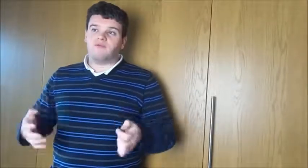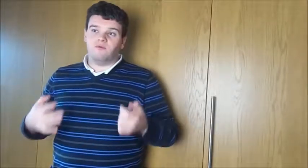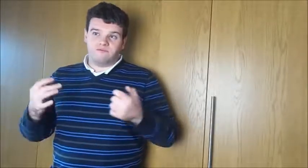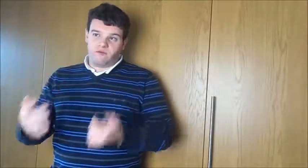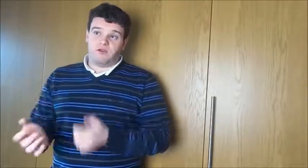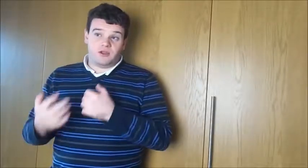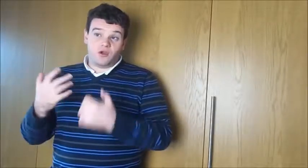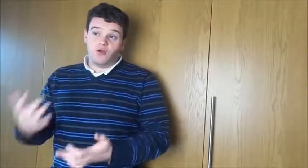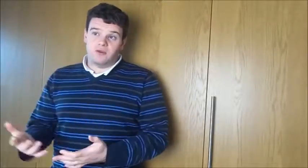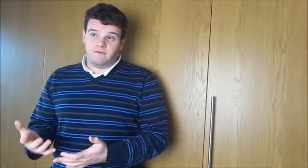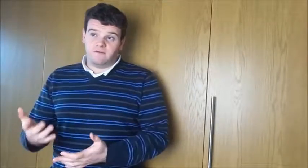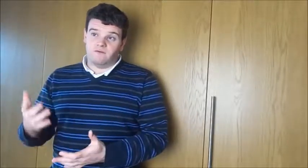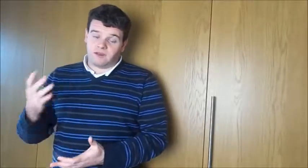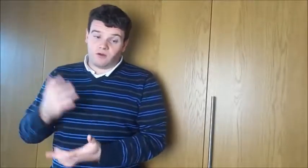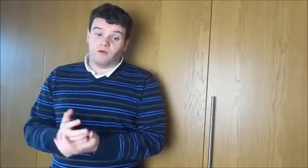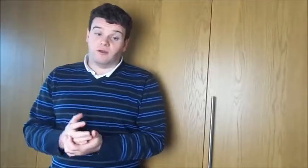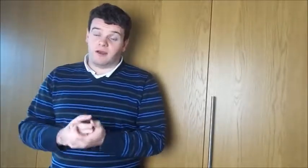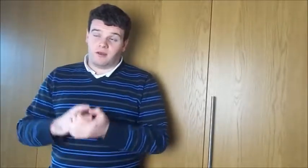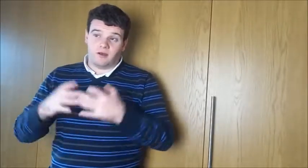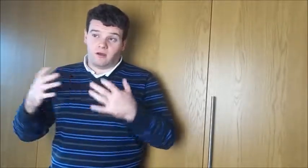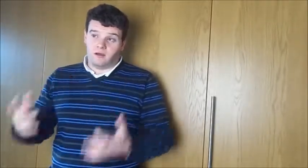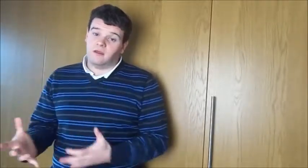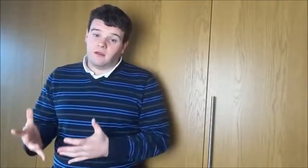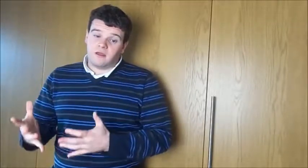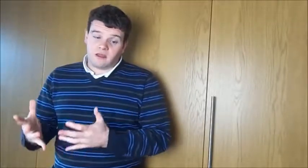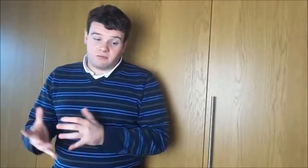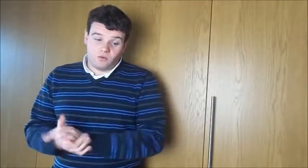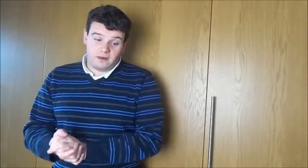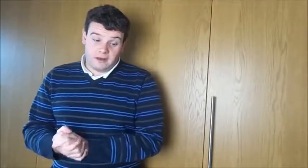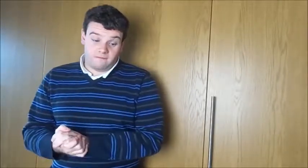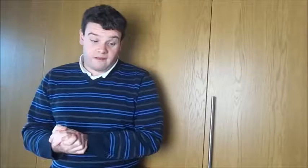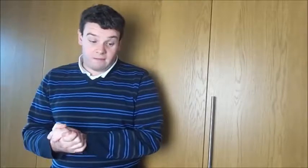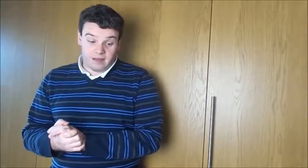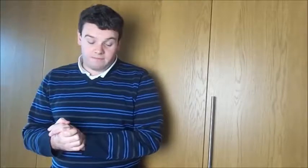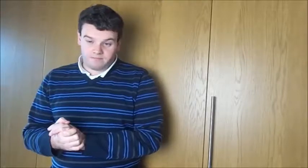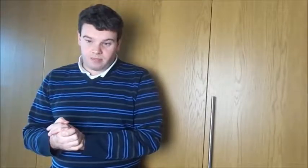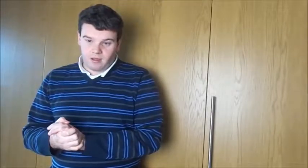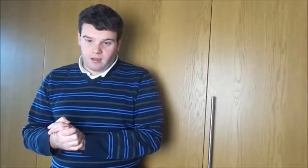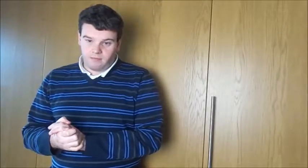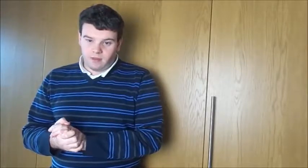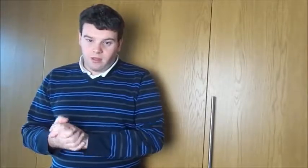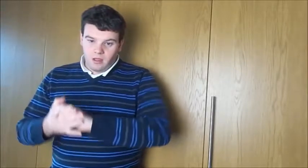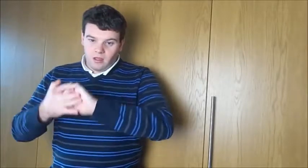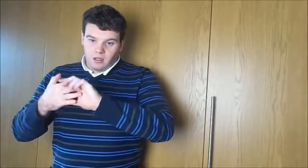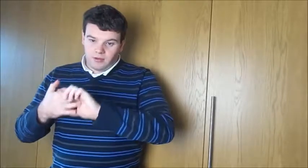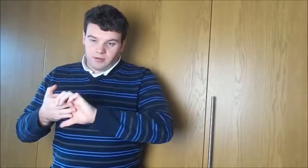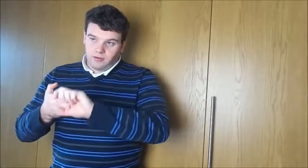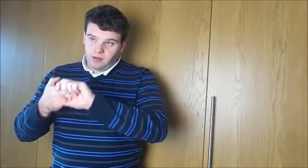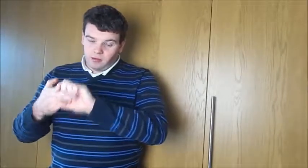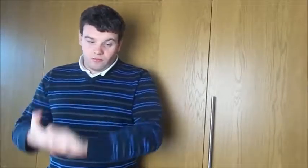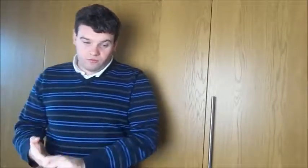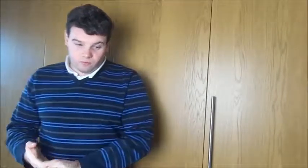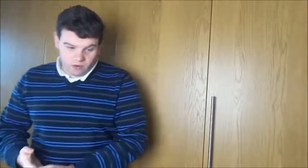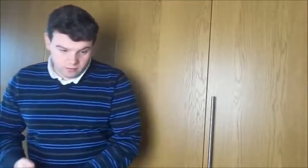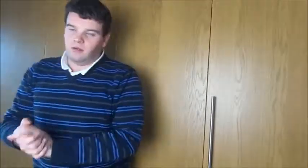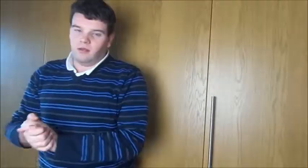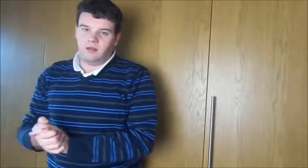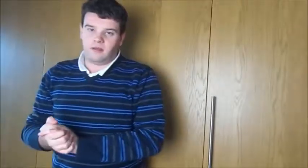was very good for Victoria and her small little family. Her children were, her